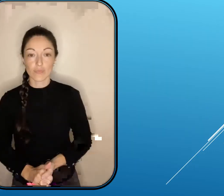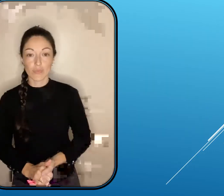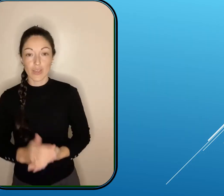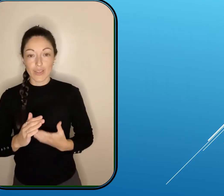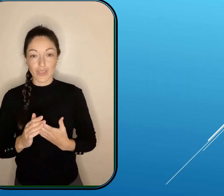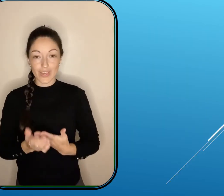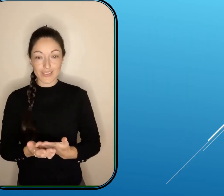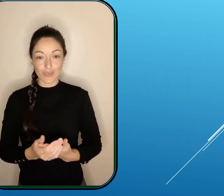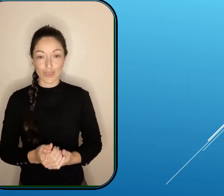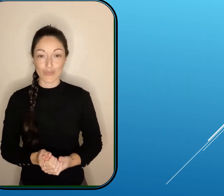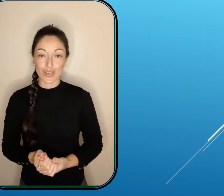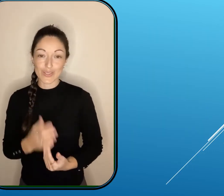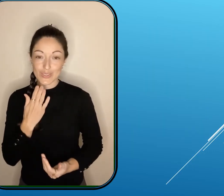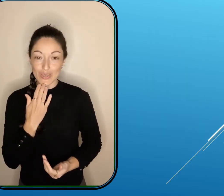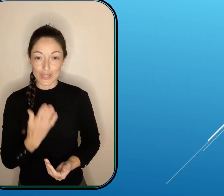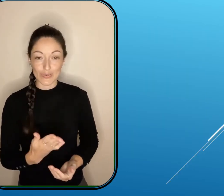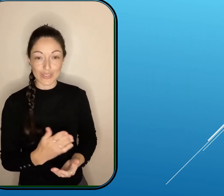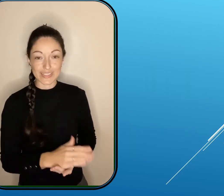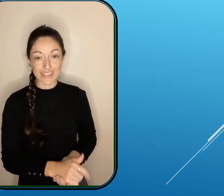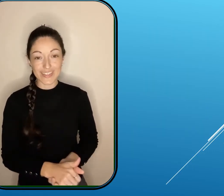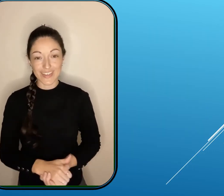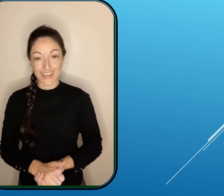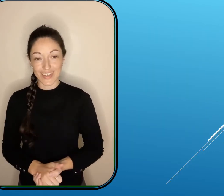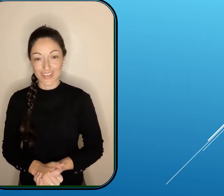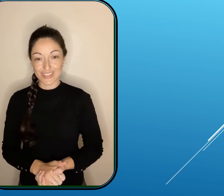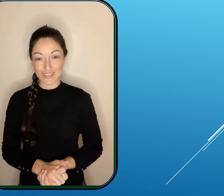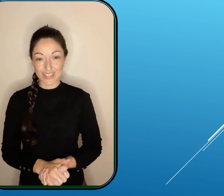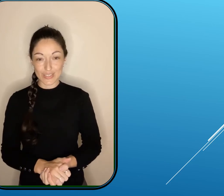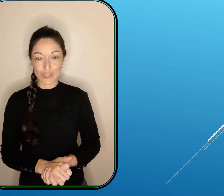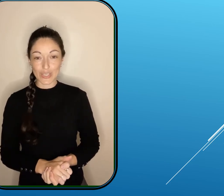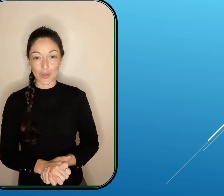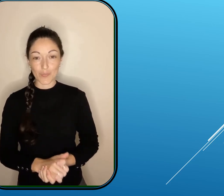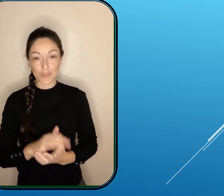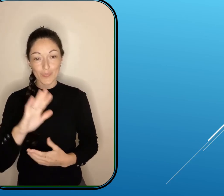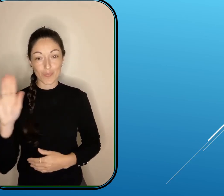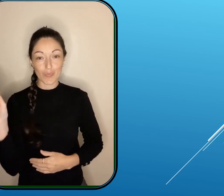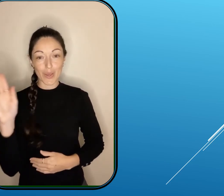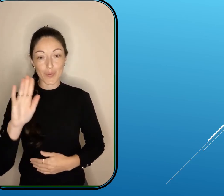That's everything for now, so thank you for listening, and I'll see you in the next video. Bye.